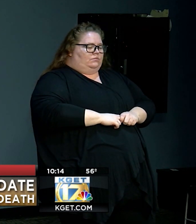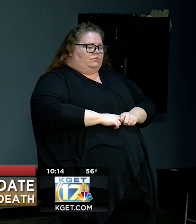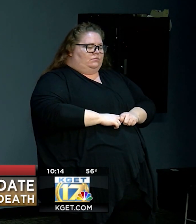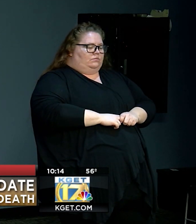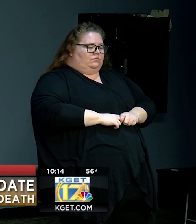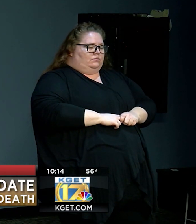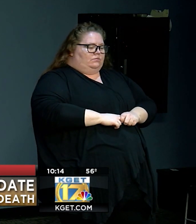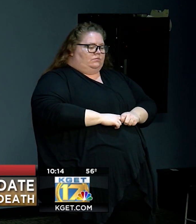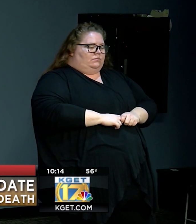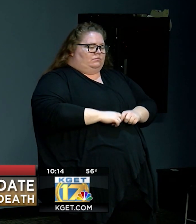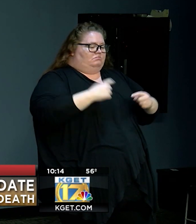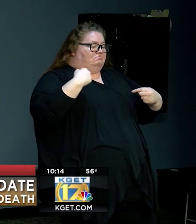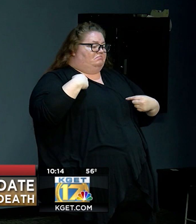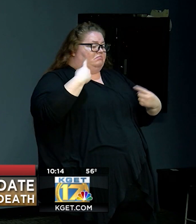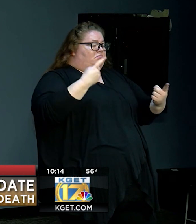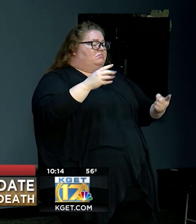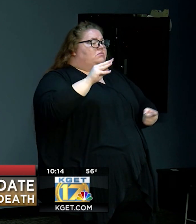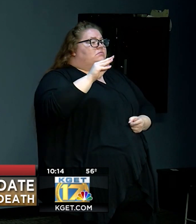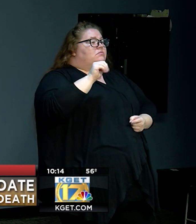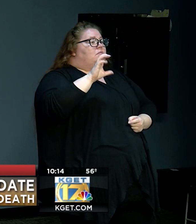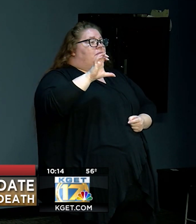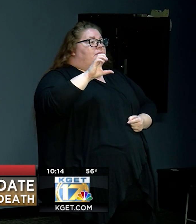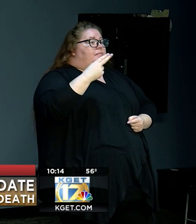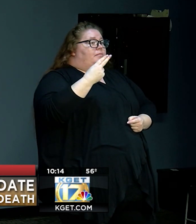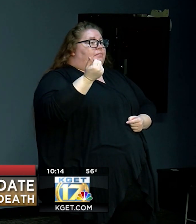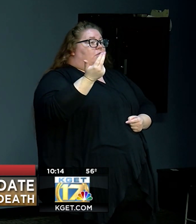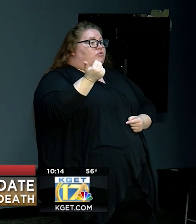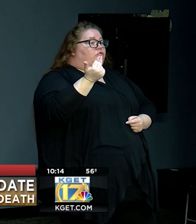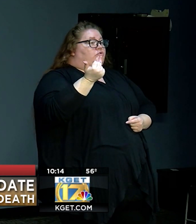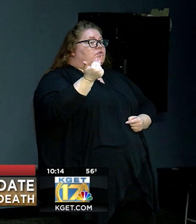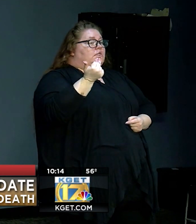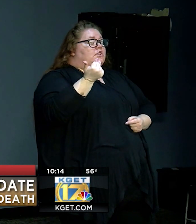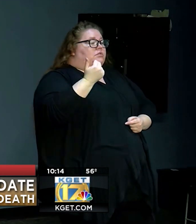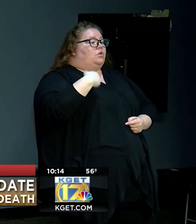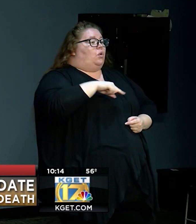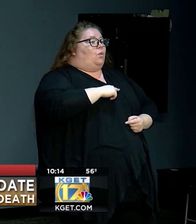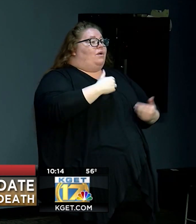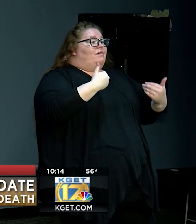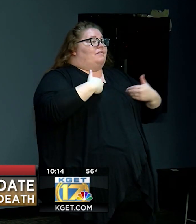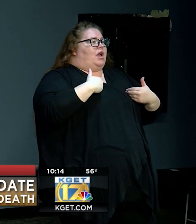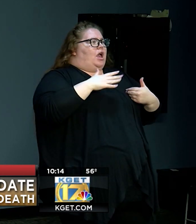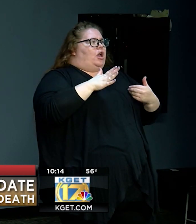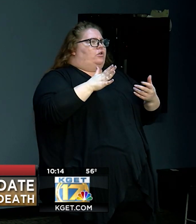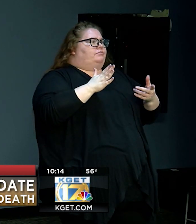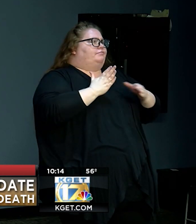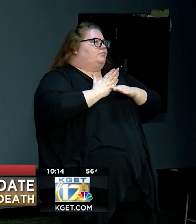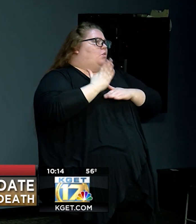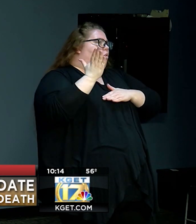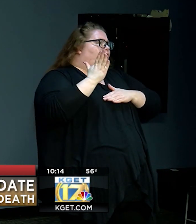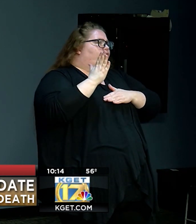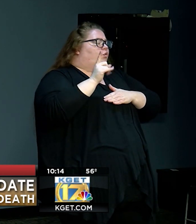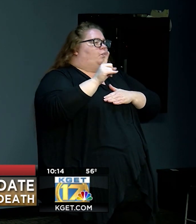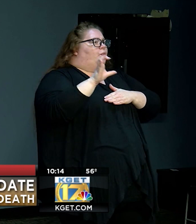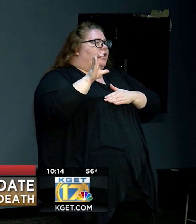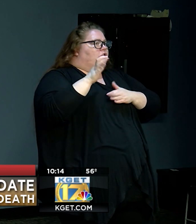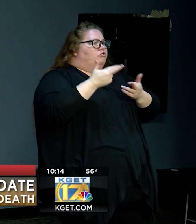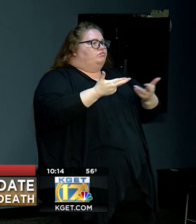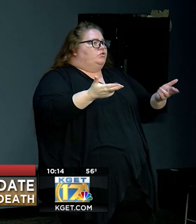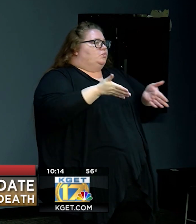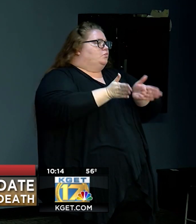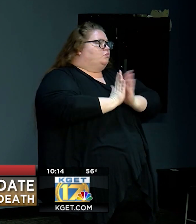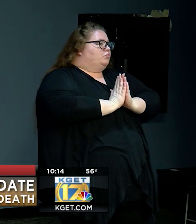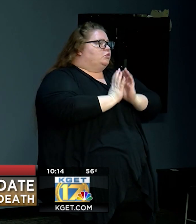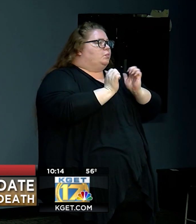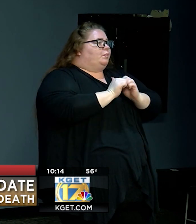So since March 13th, we have filled 100 resource requests with